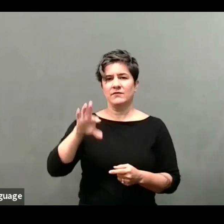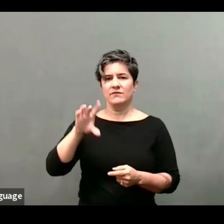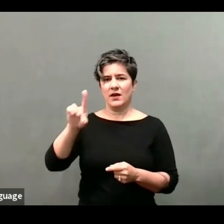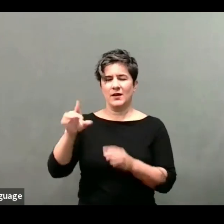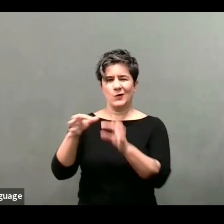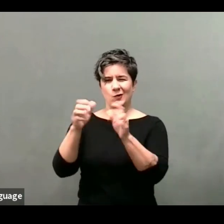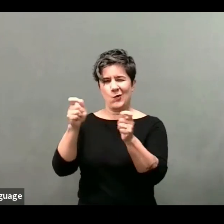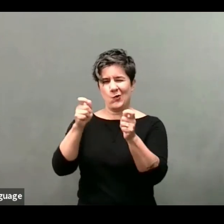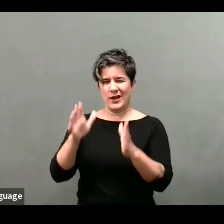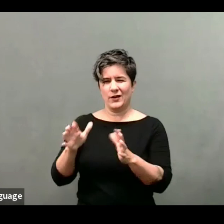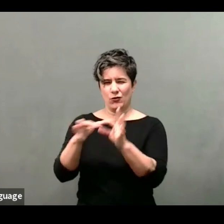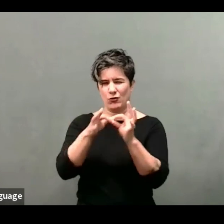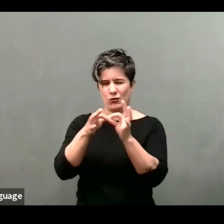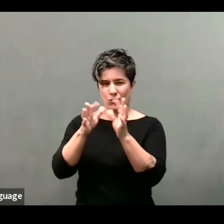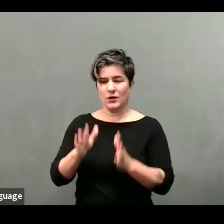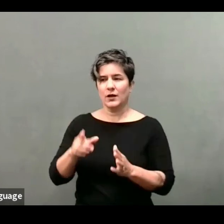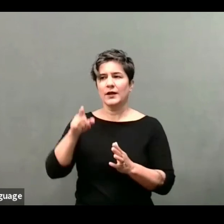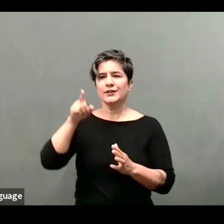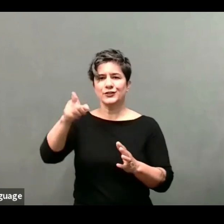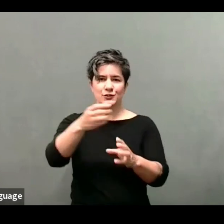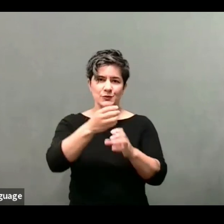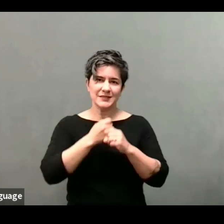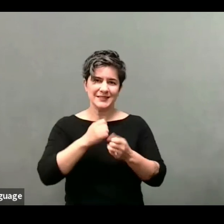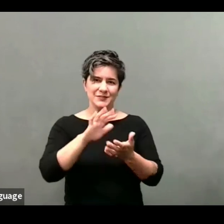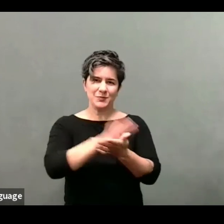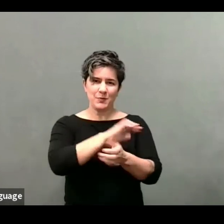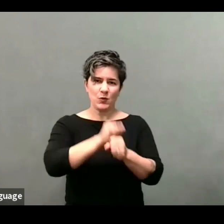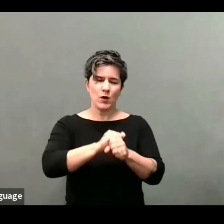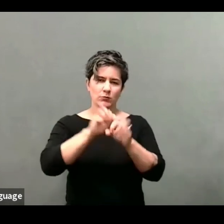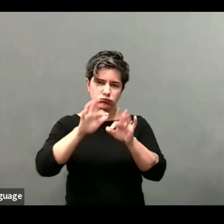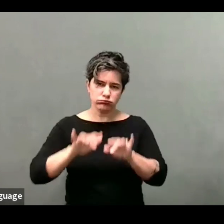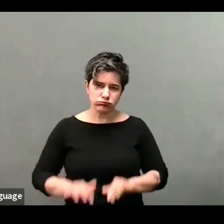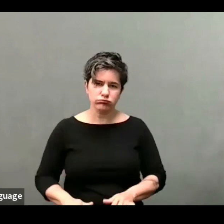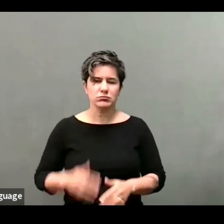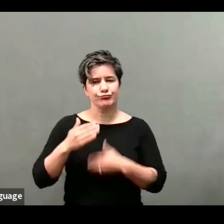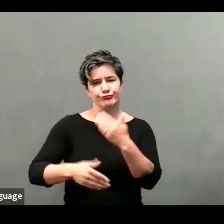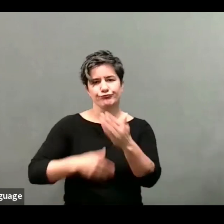the next slide, and she processes all that and takes care of it.